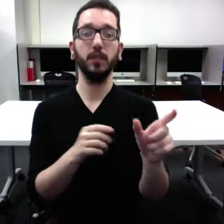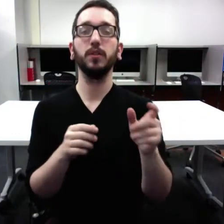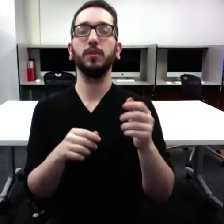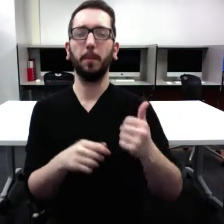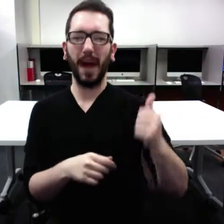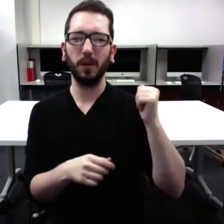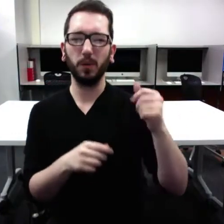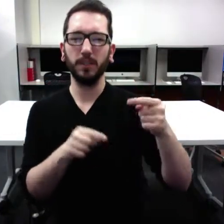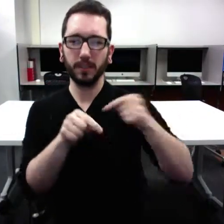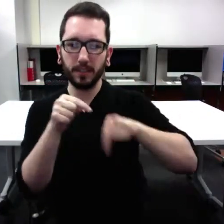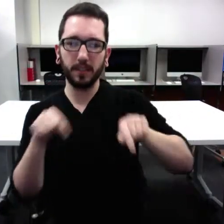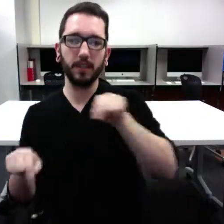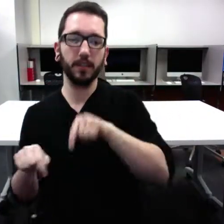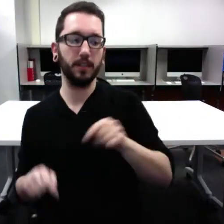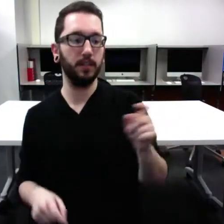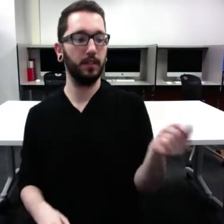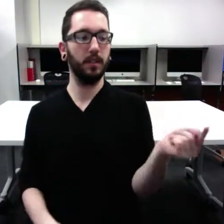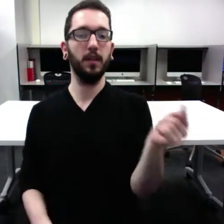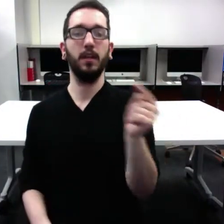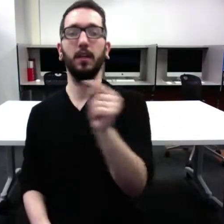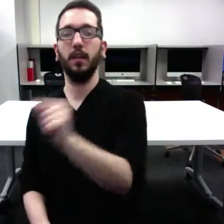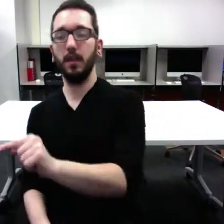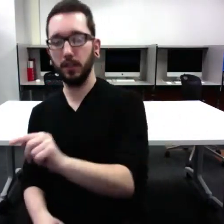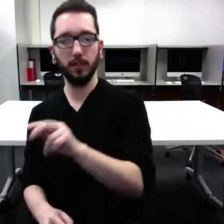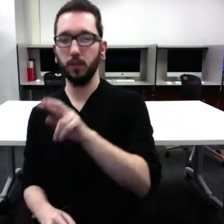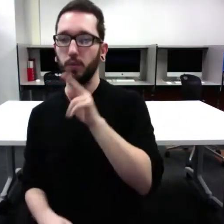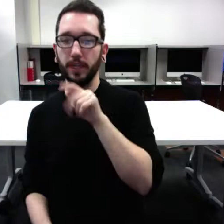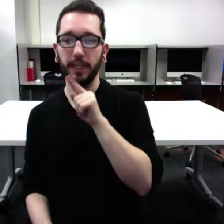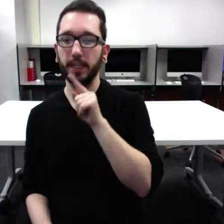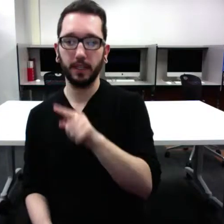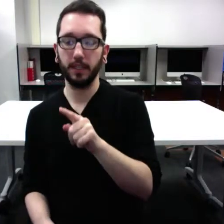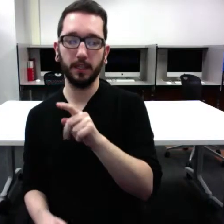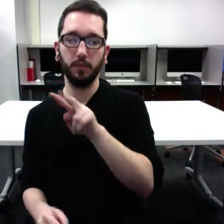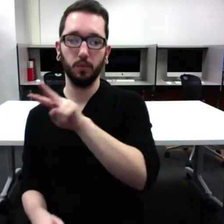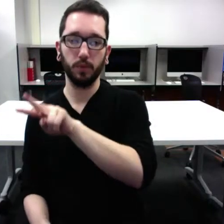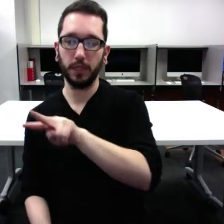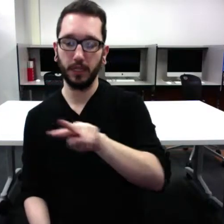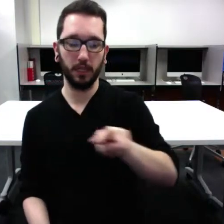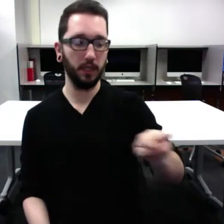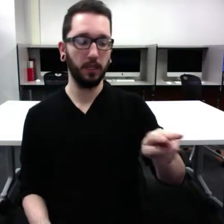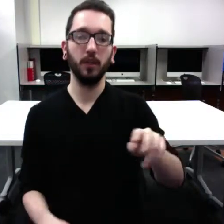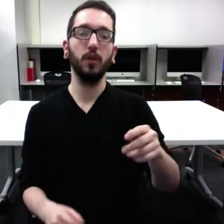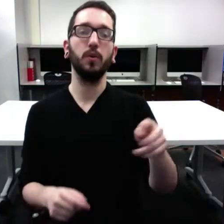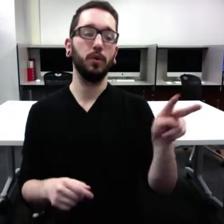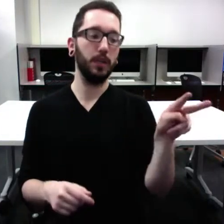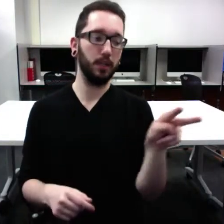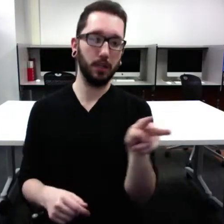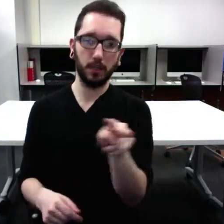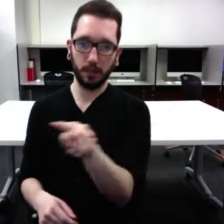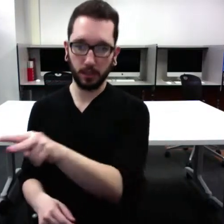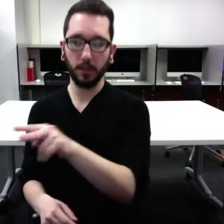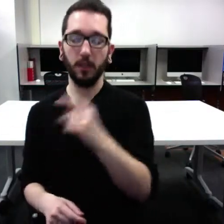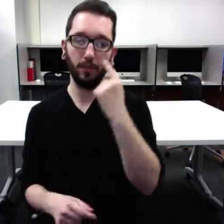which would most likely be a prefix. So you would need to decipher first the suffix, in this case being megaly.